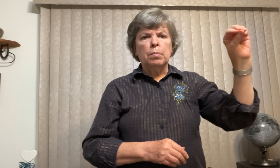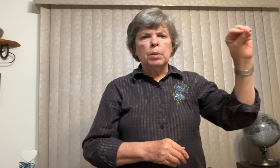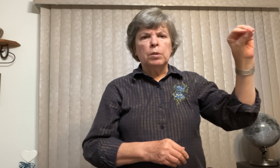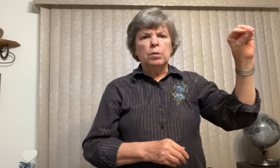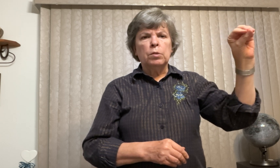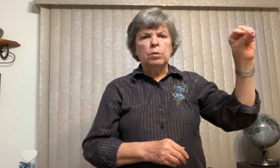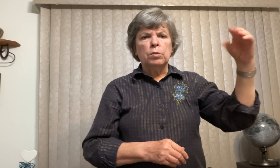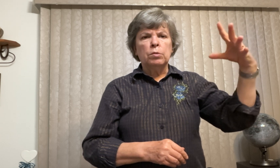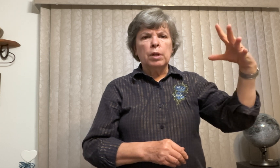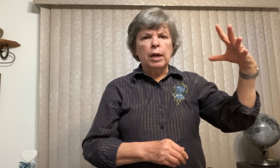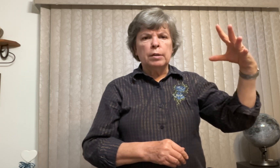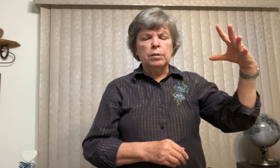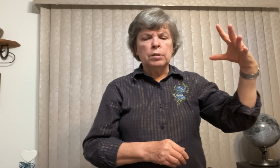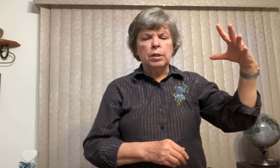but you can do that instead.